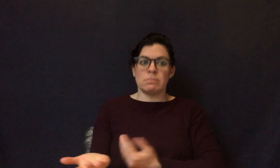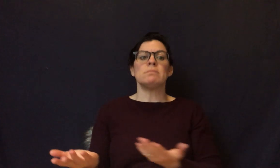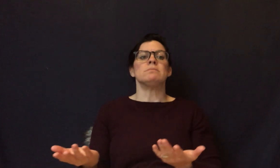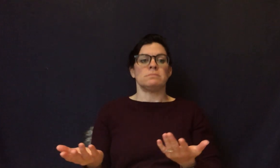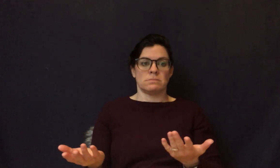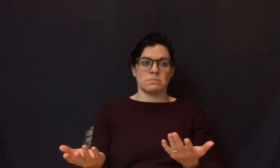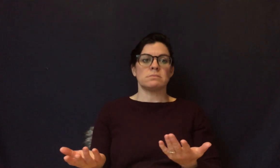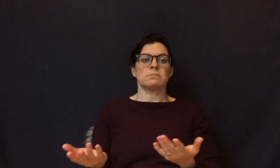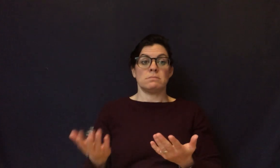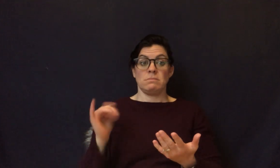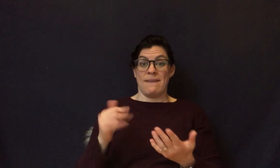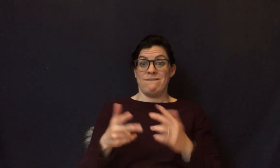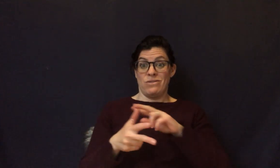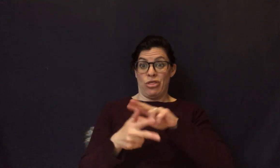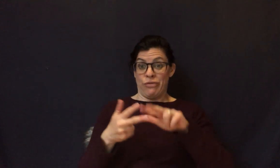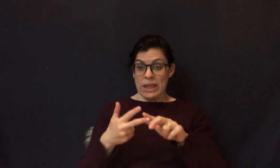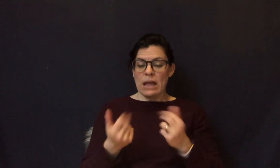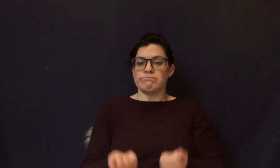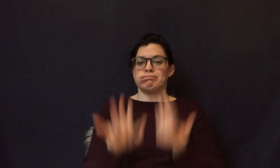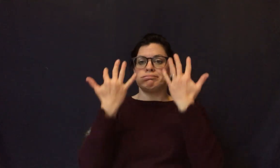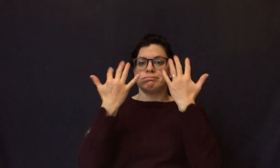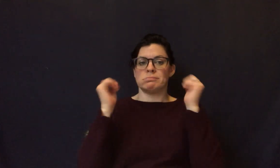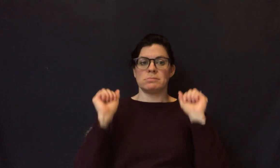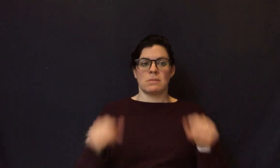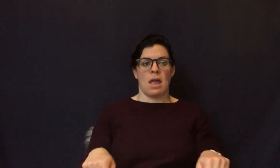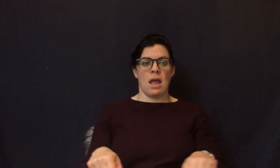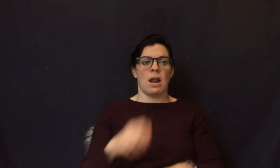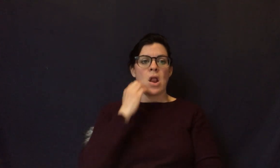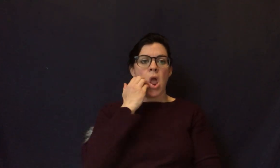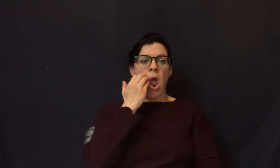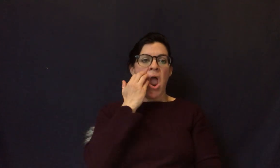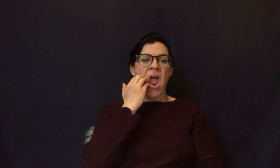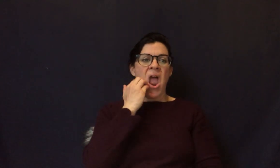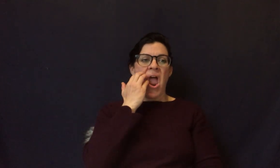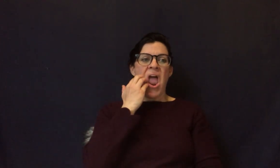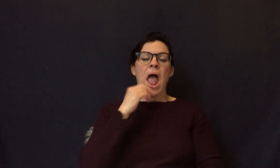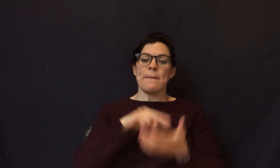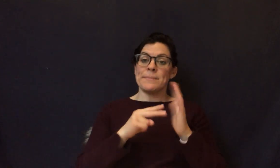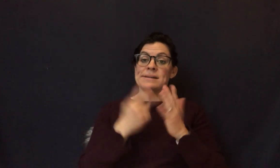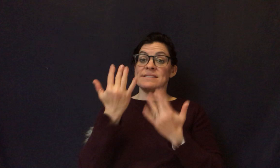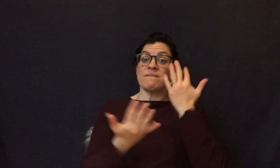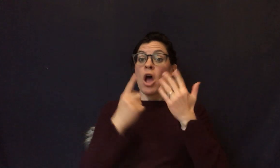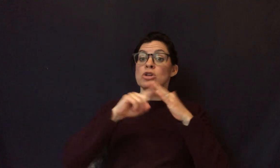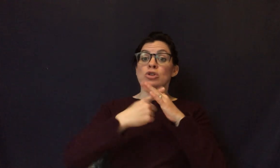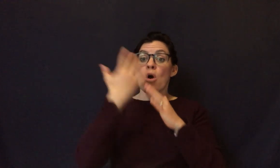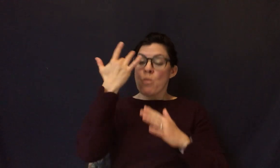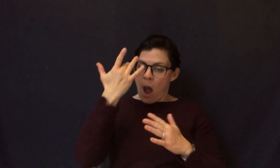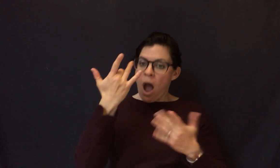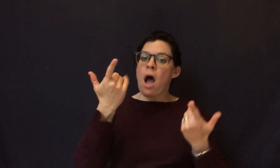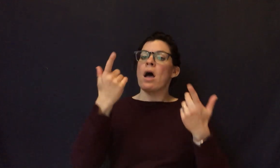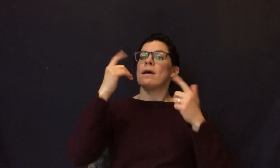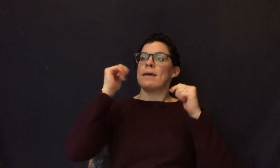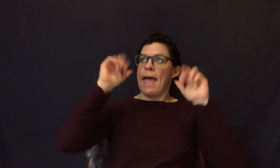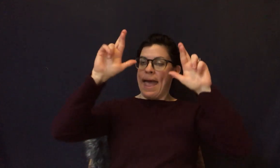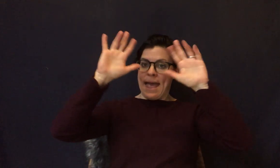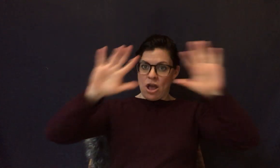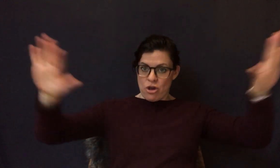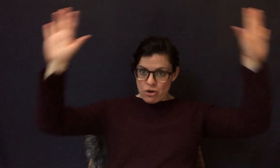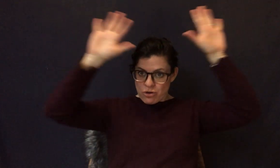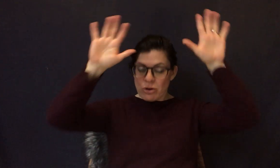remove one of these three components from the equation. If I can remove one of those